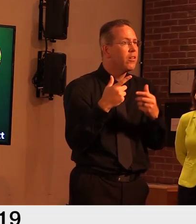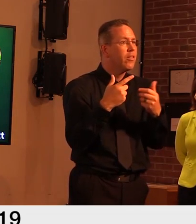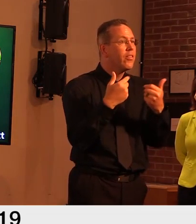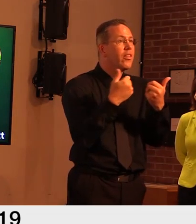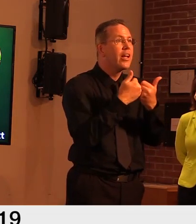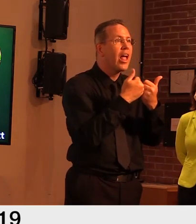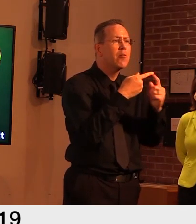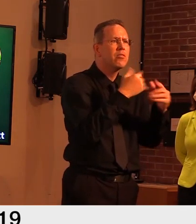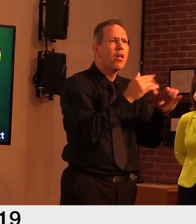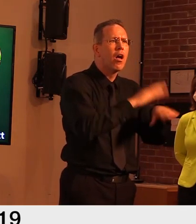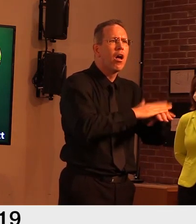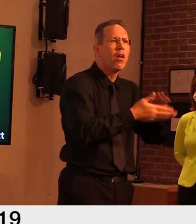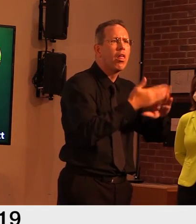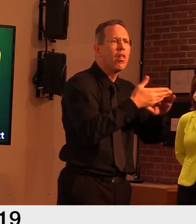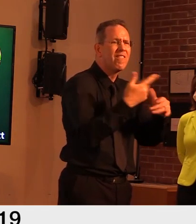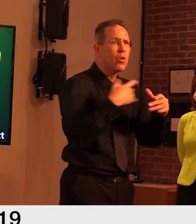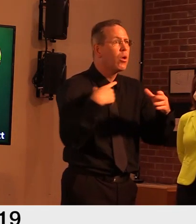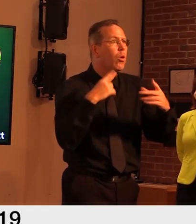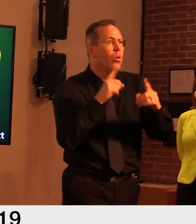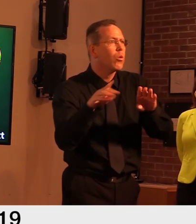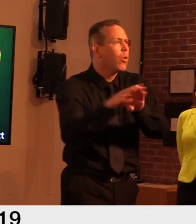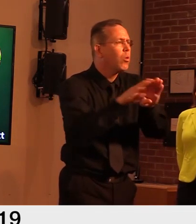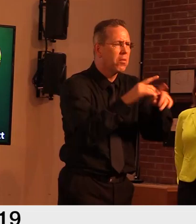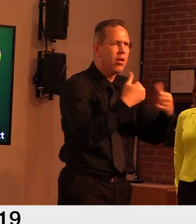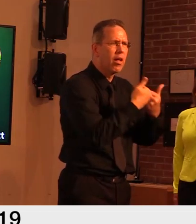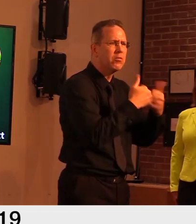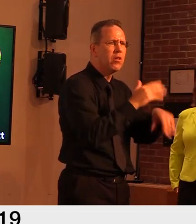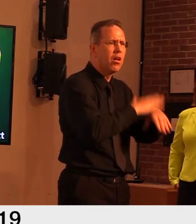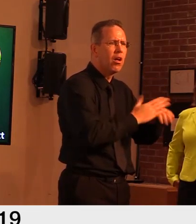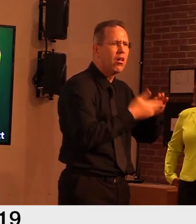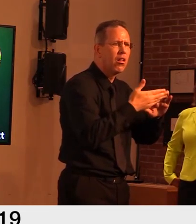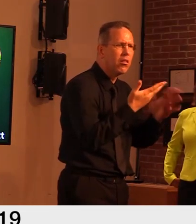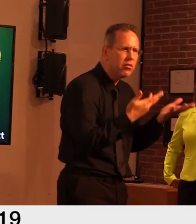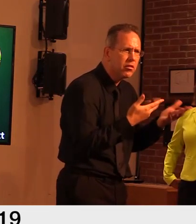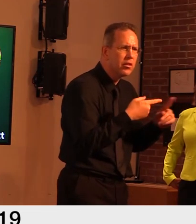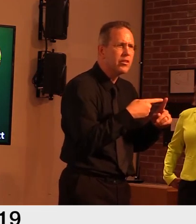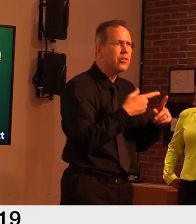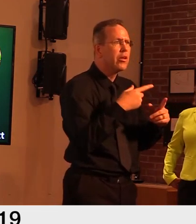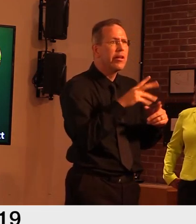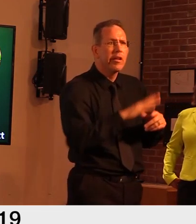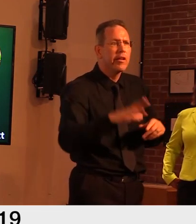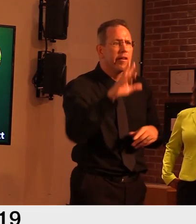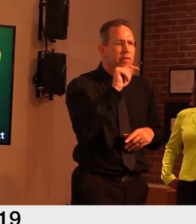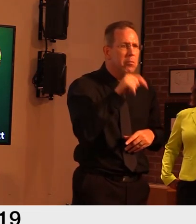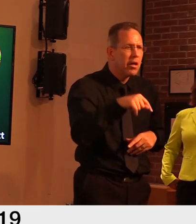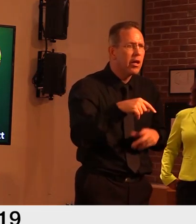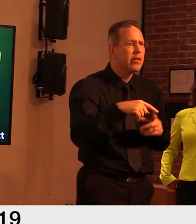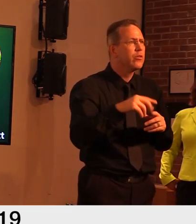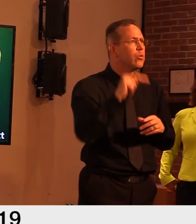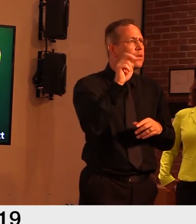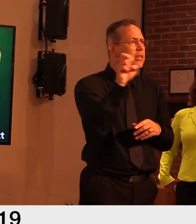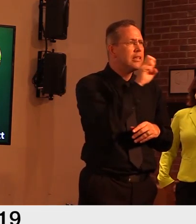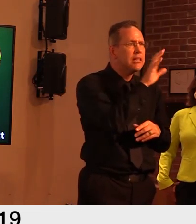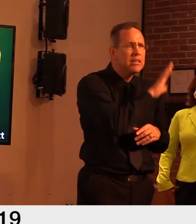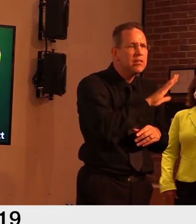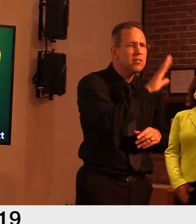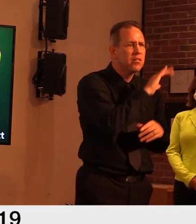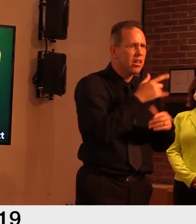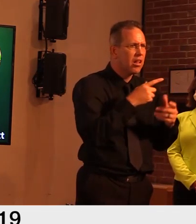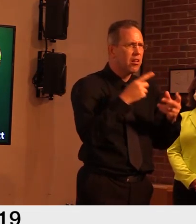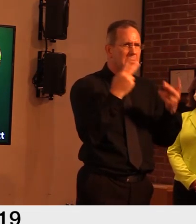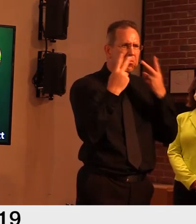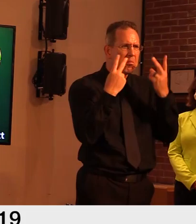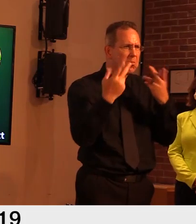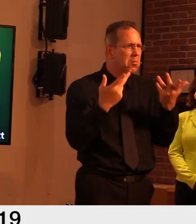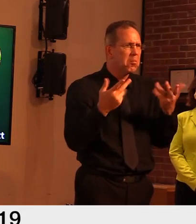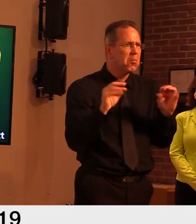the governor's executive order began to play out sequentially over just a few days, not colored by the fact